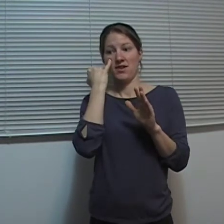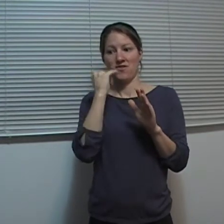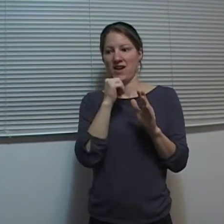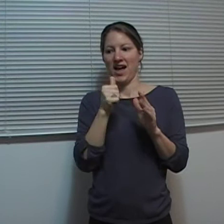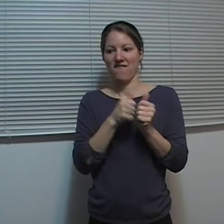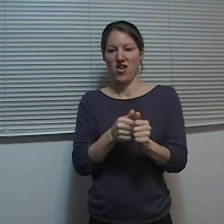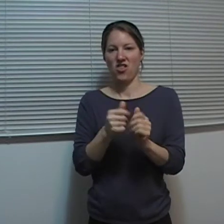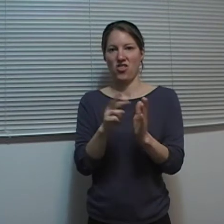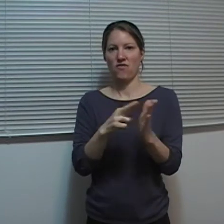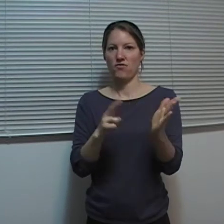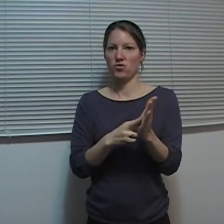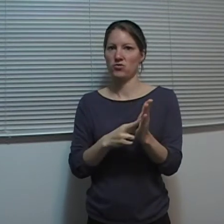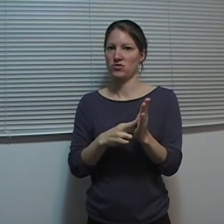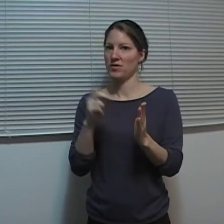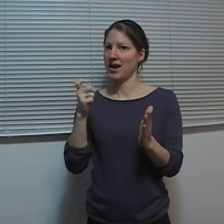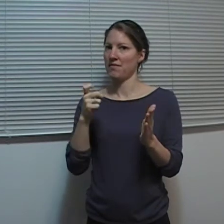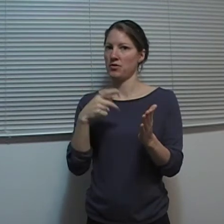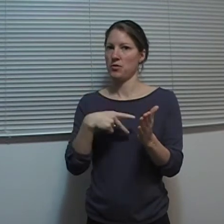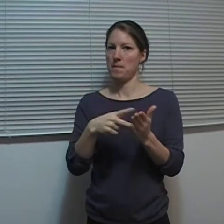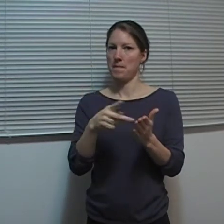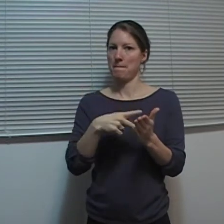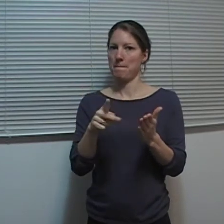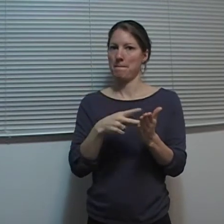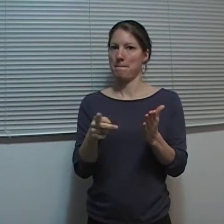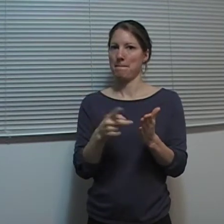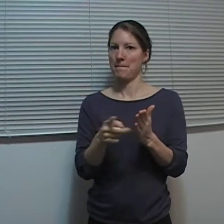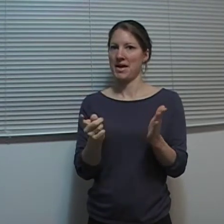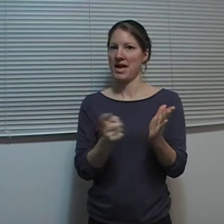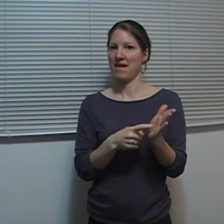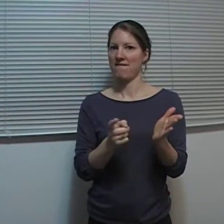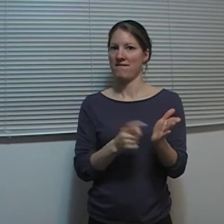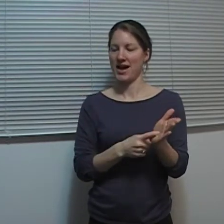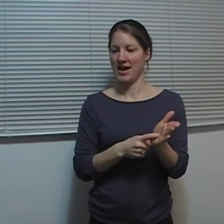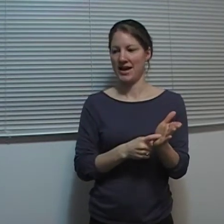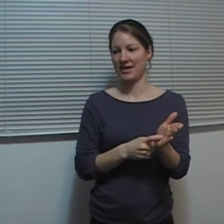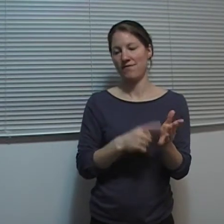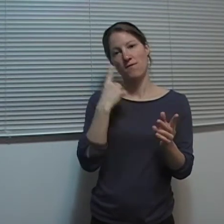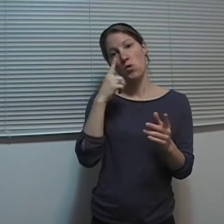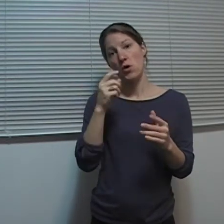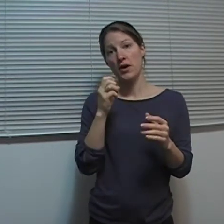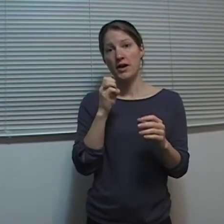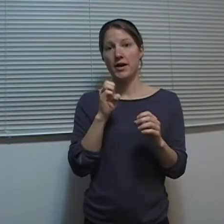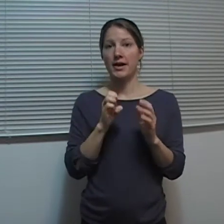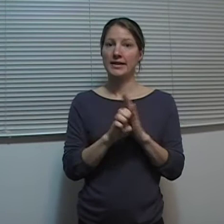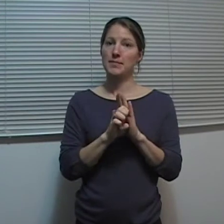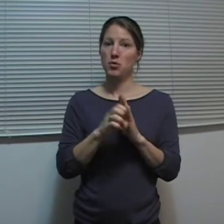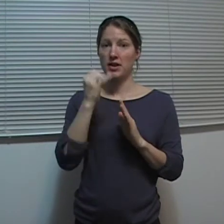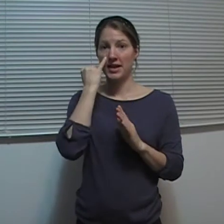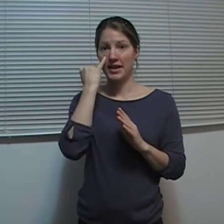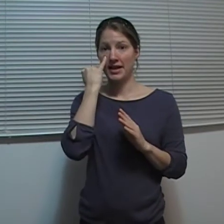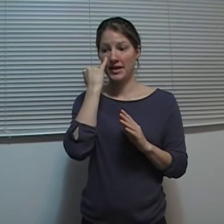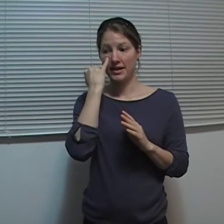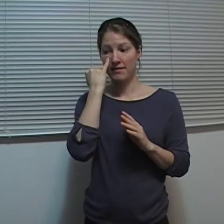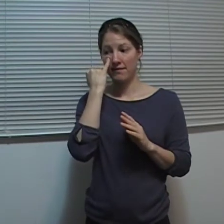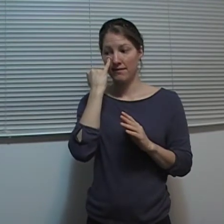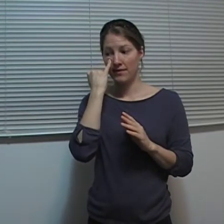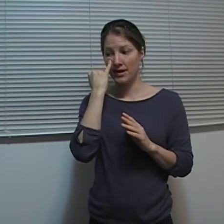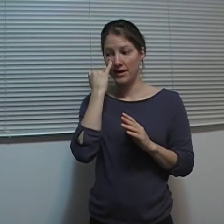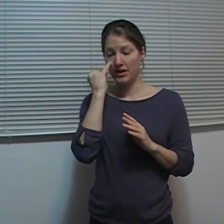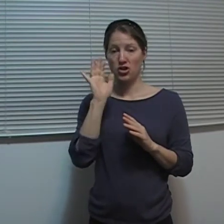duck was caught wandering in the road, you paid a fine. If you were caught playing cards, you paid a fine. And suppose